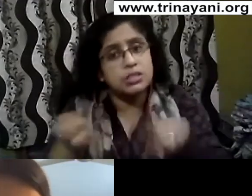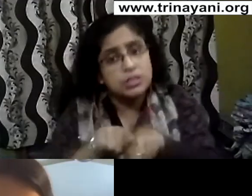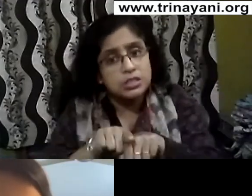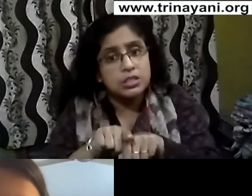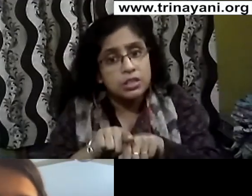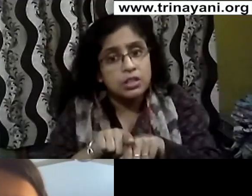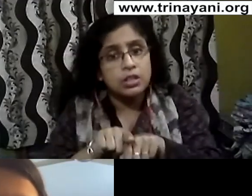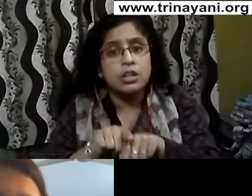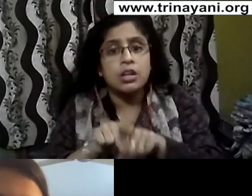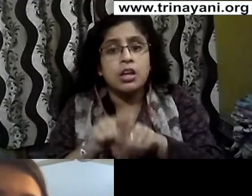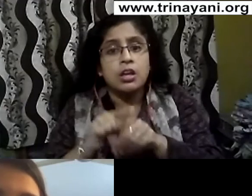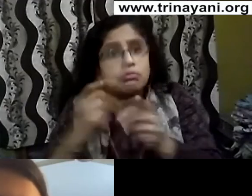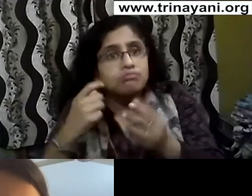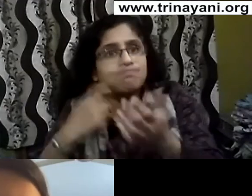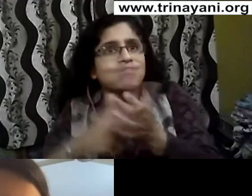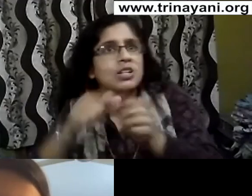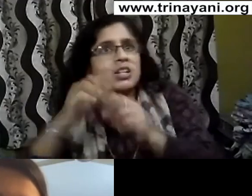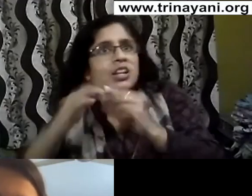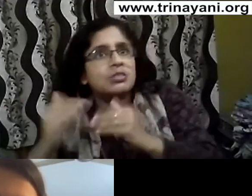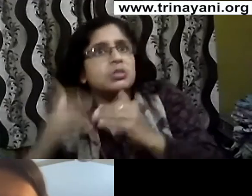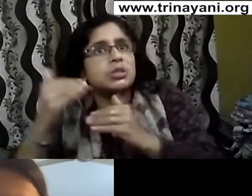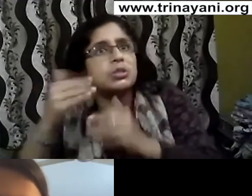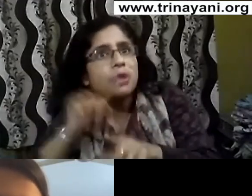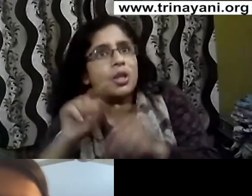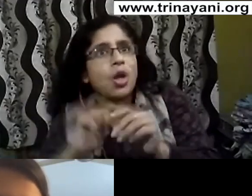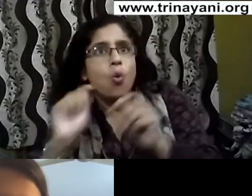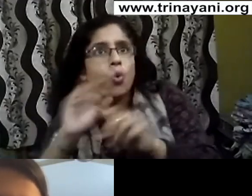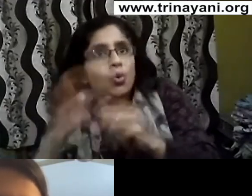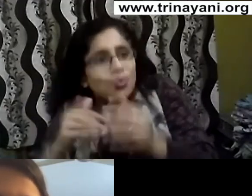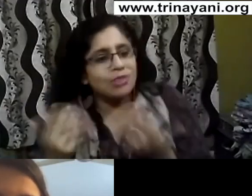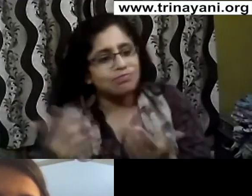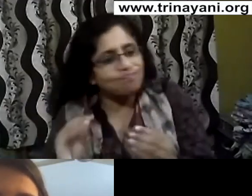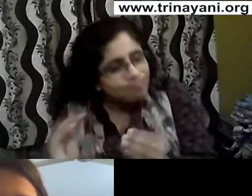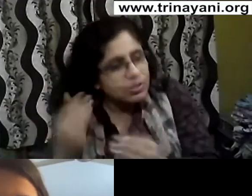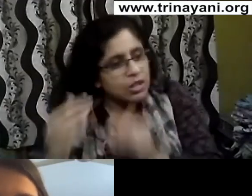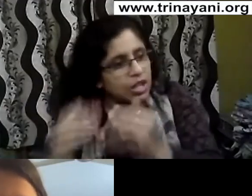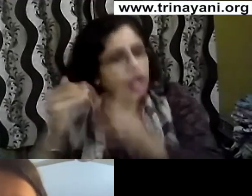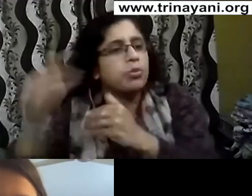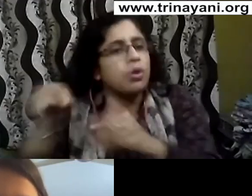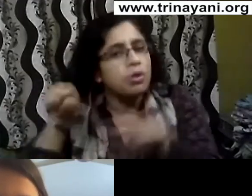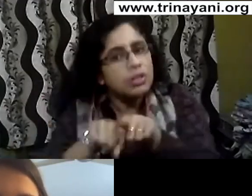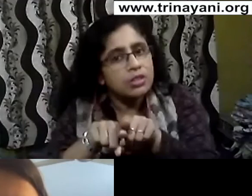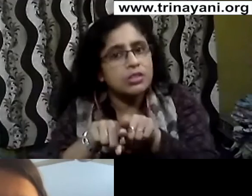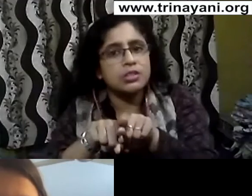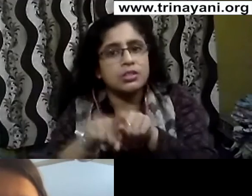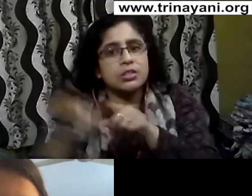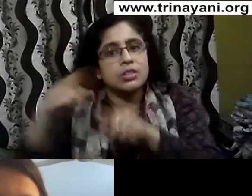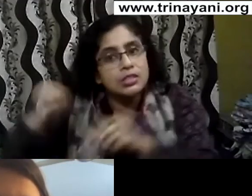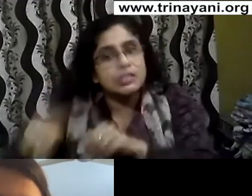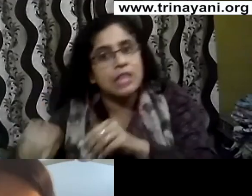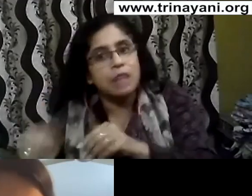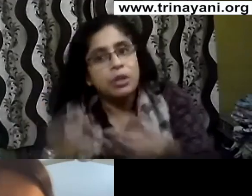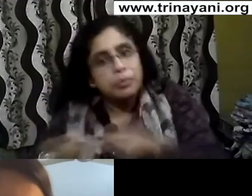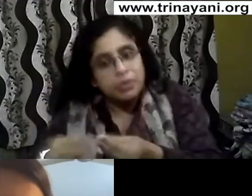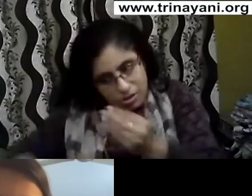SEO rating. It's also enabling your algorithm to work in a better manner. So I think if you take that route with certain businesses, it is